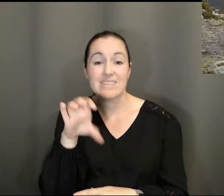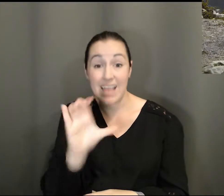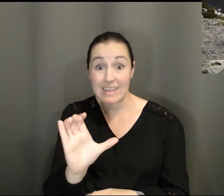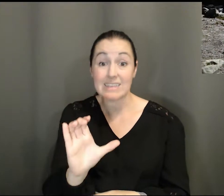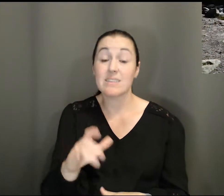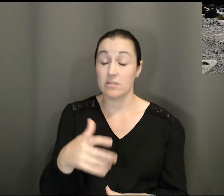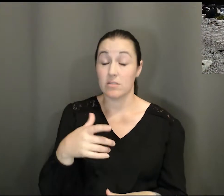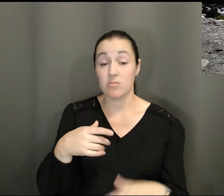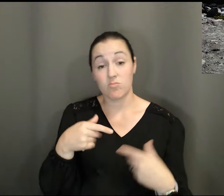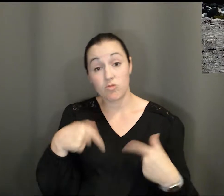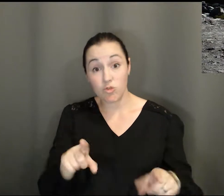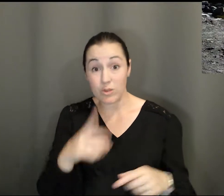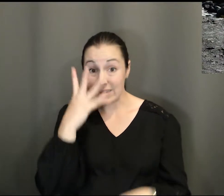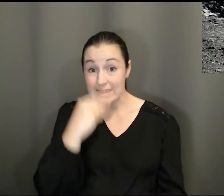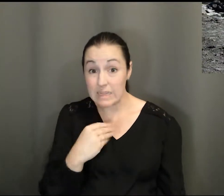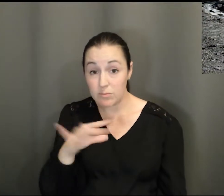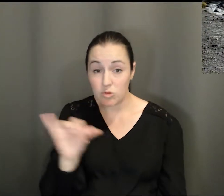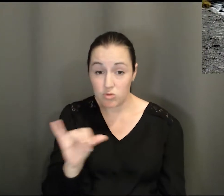Yahweh,